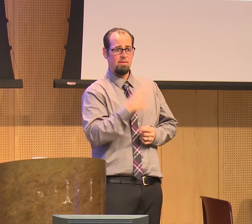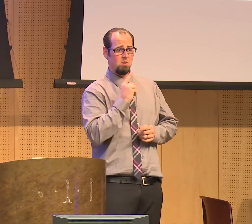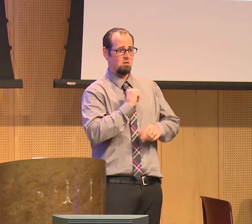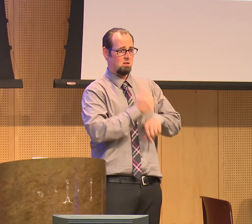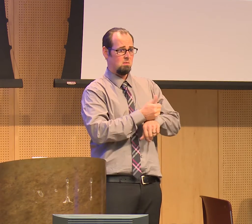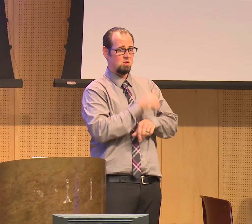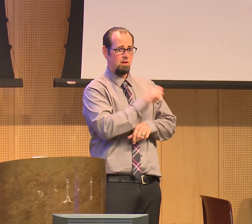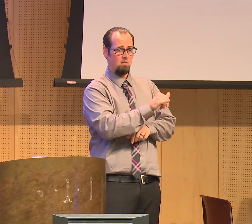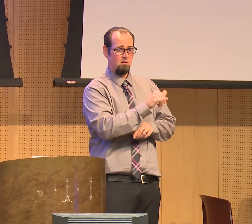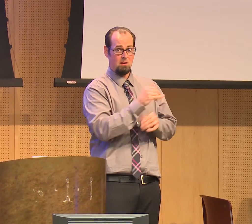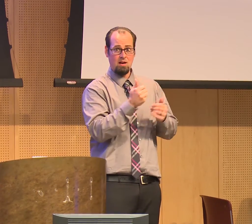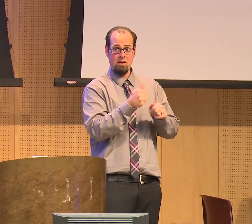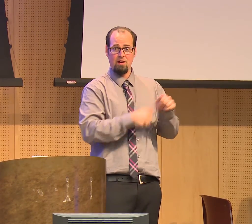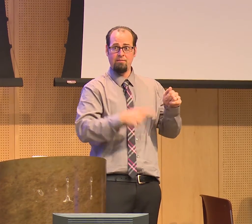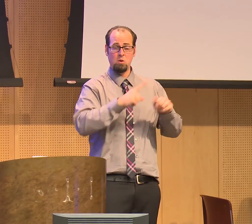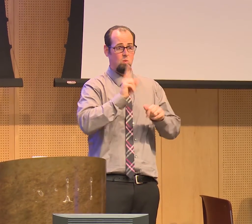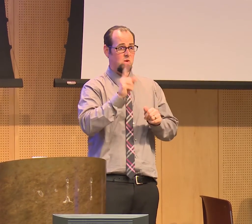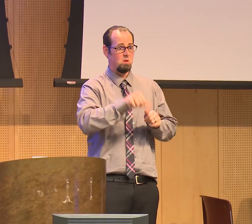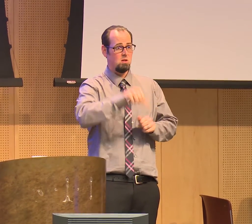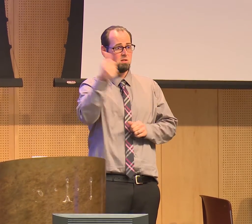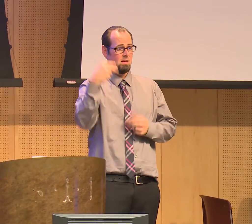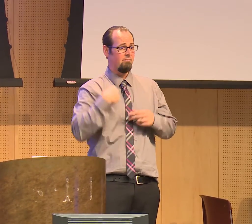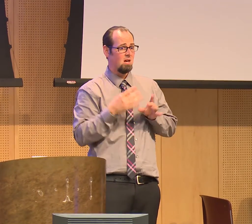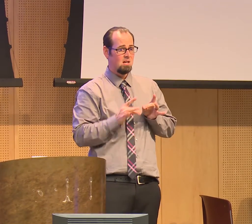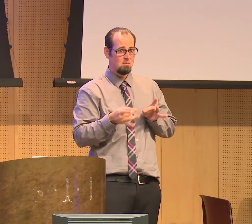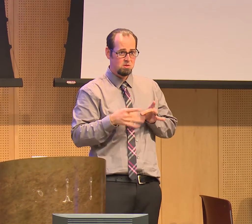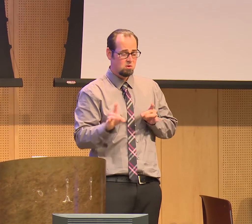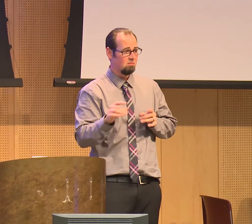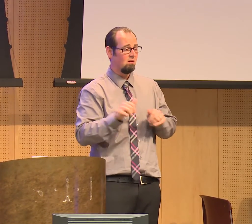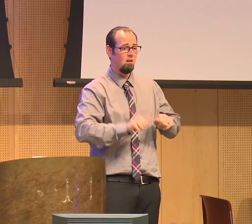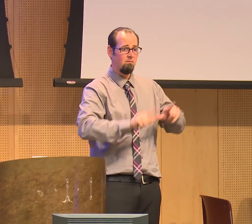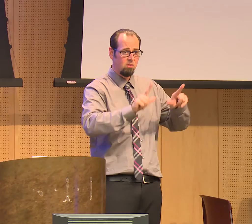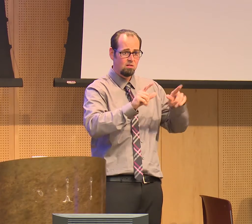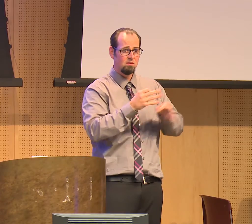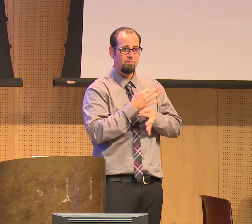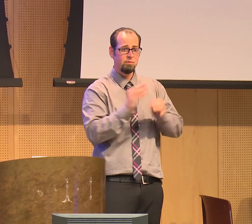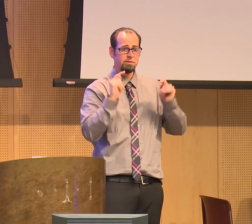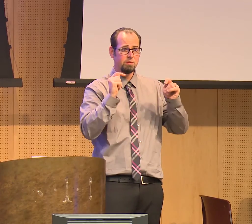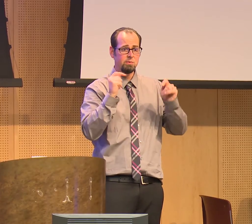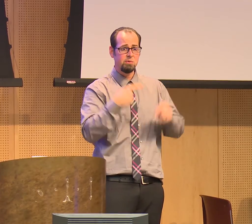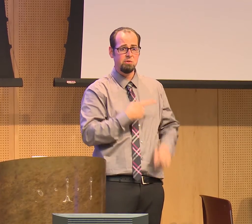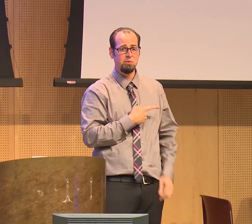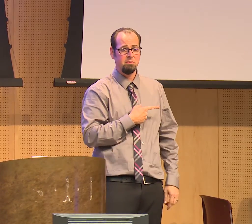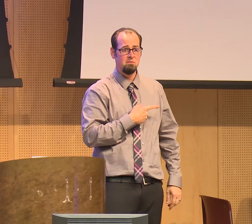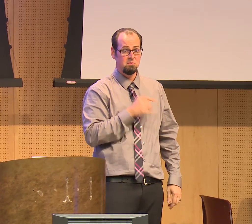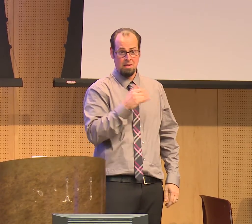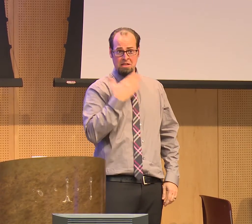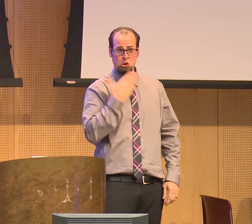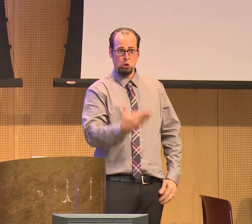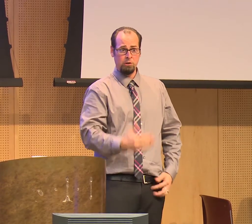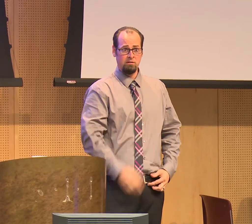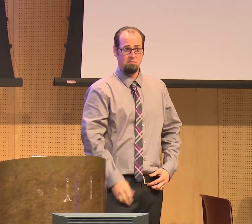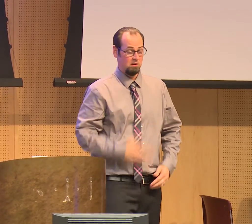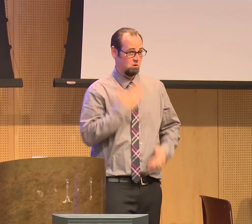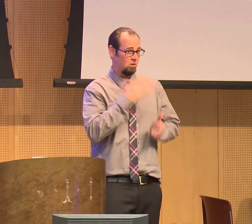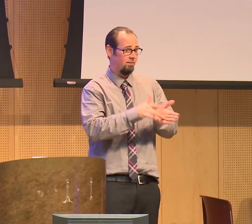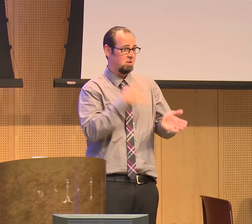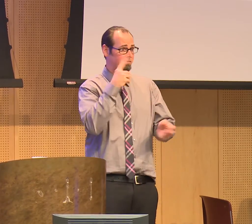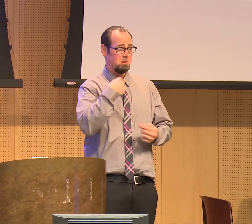And my company was instrumental with that. And then captioning came in, and you could learn from the YouTube videos.